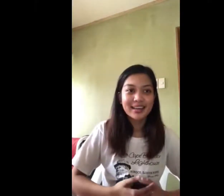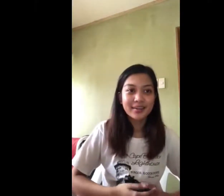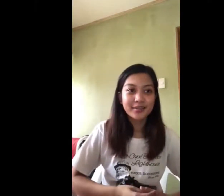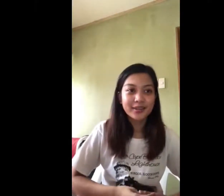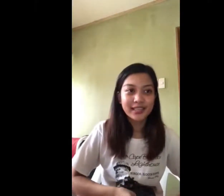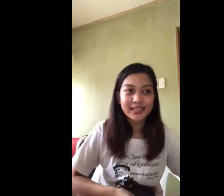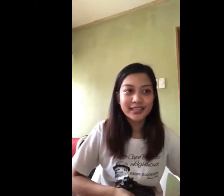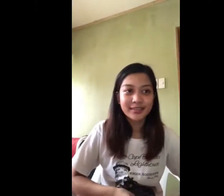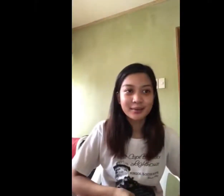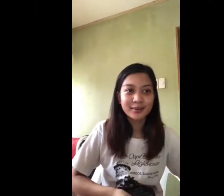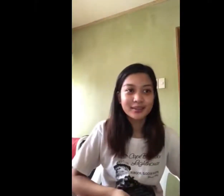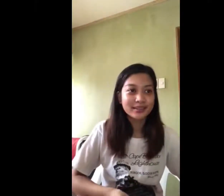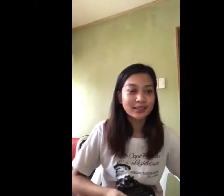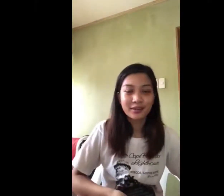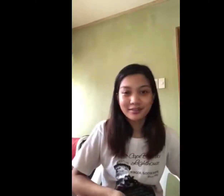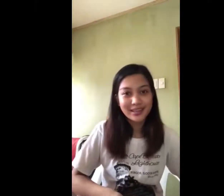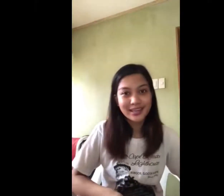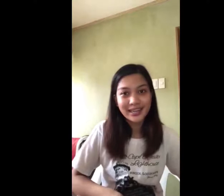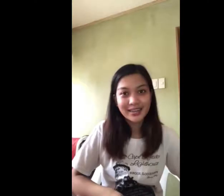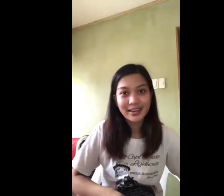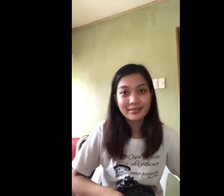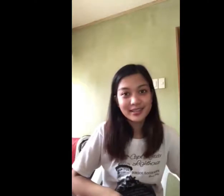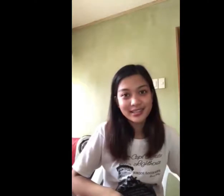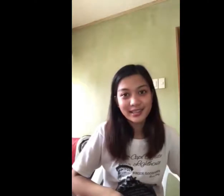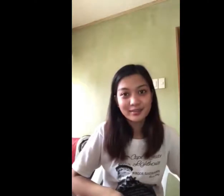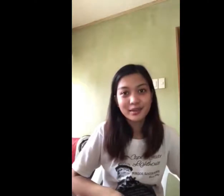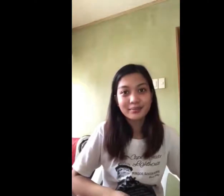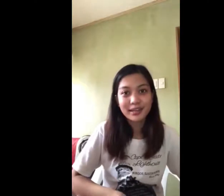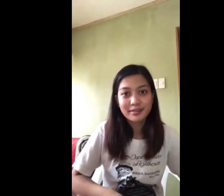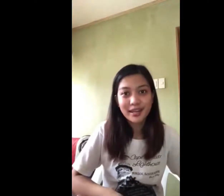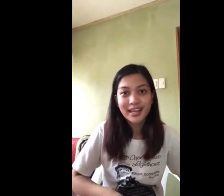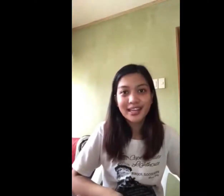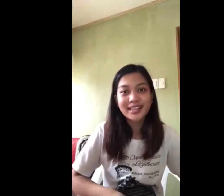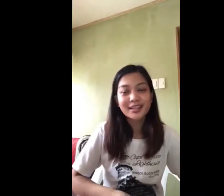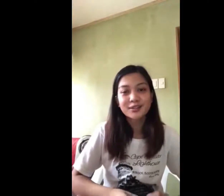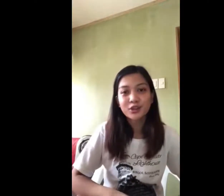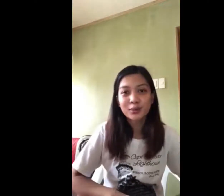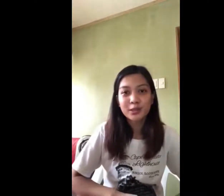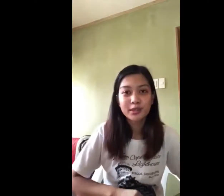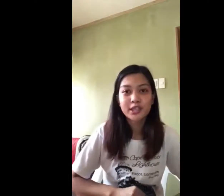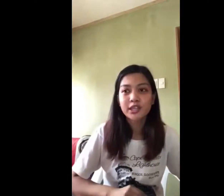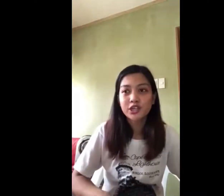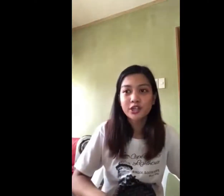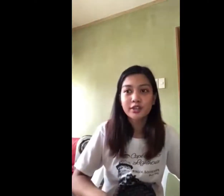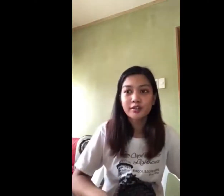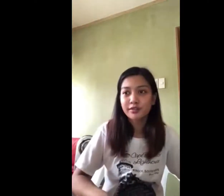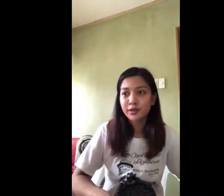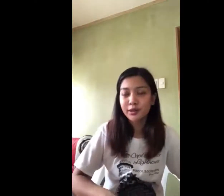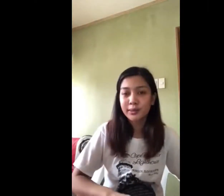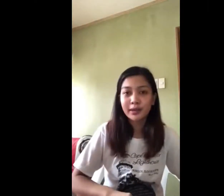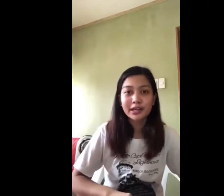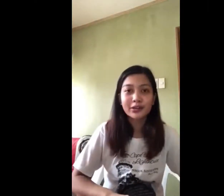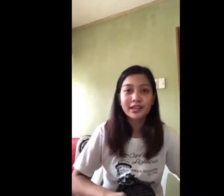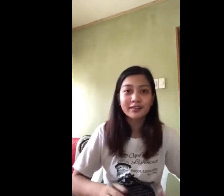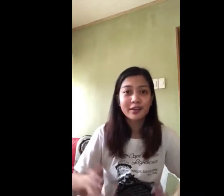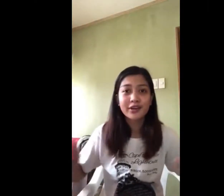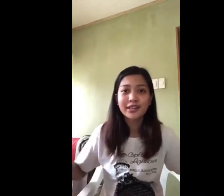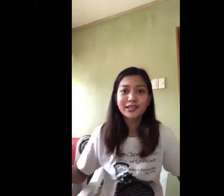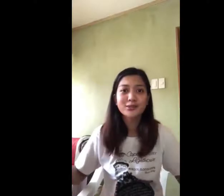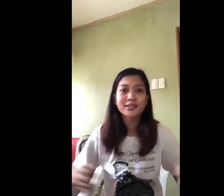I really love learning FSL from Deaf Ed. Thank you so much for the initiative niyo na magkaroon ng very